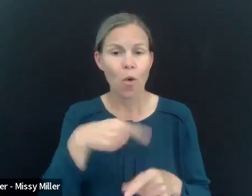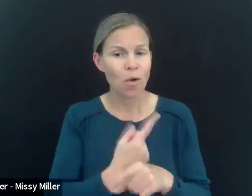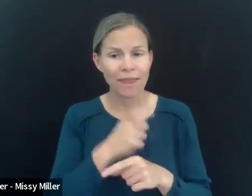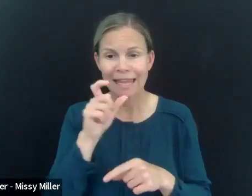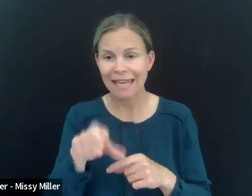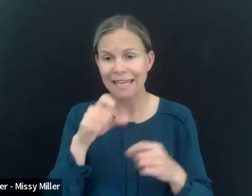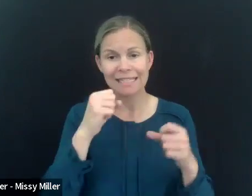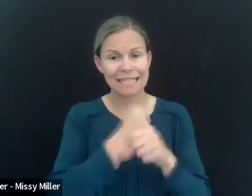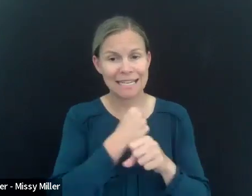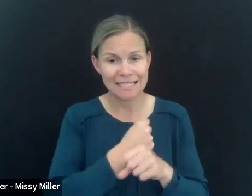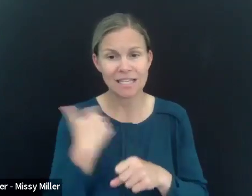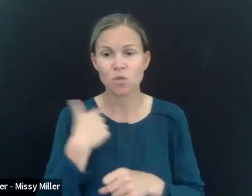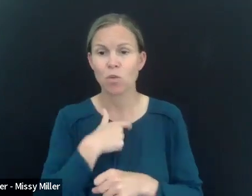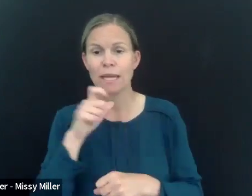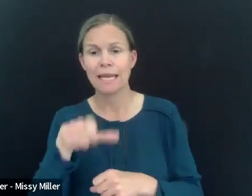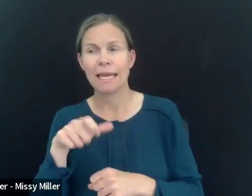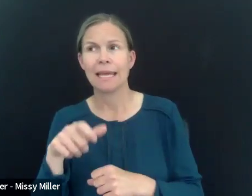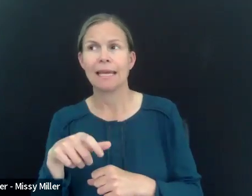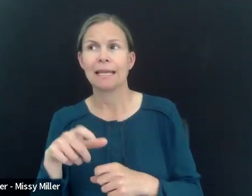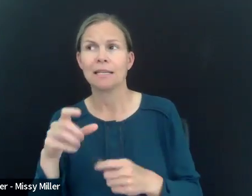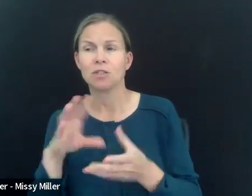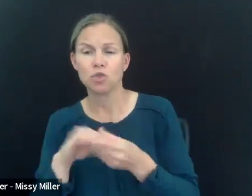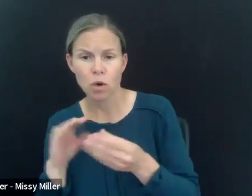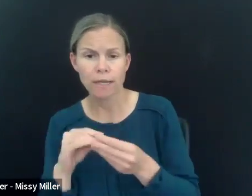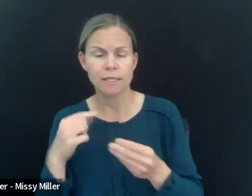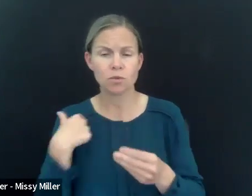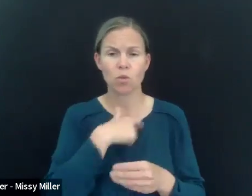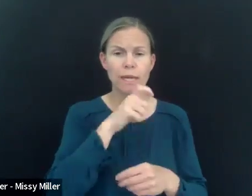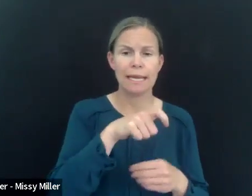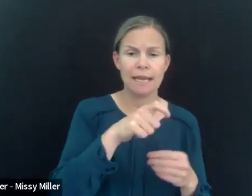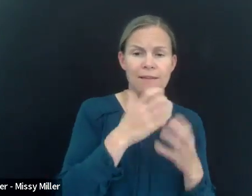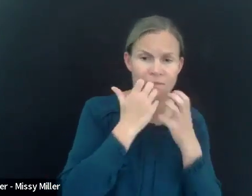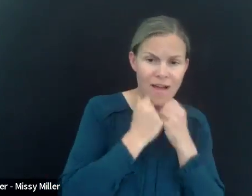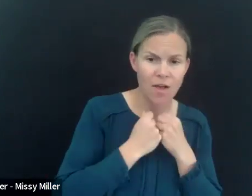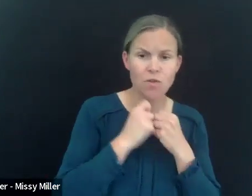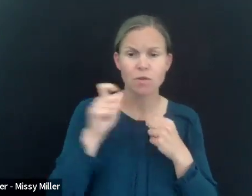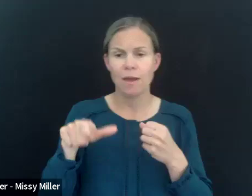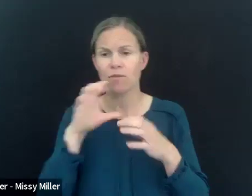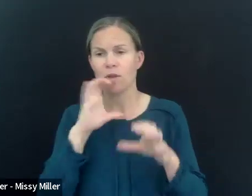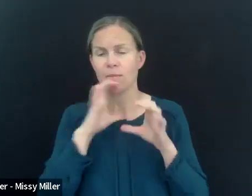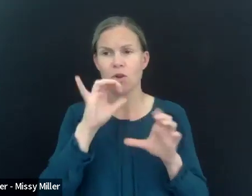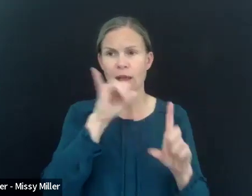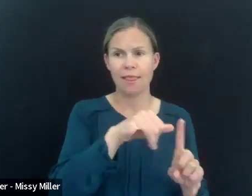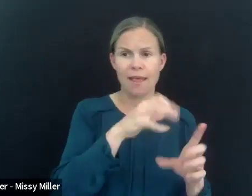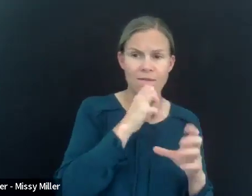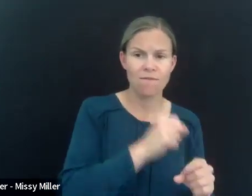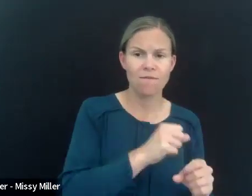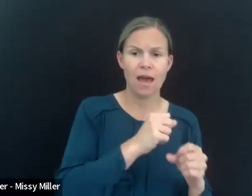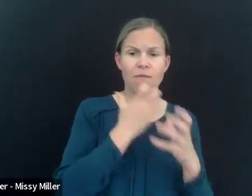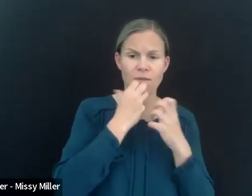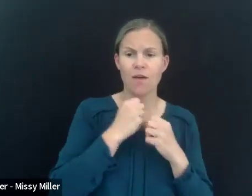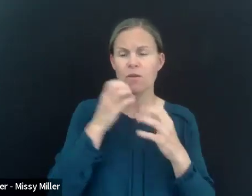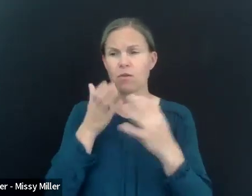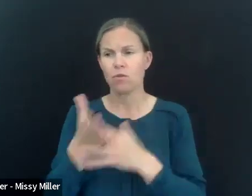need stories. We need values, and we need to communicate our values through stories. And again, like you said,